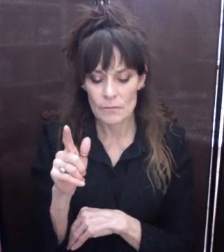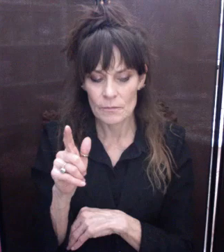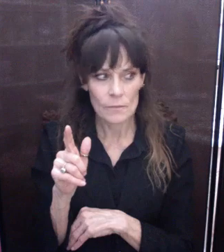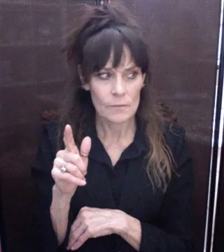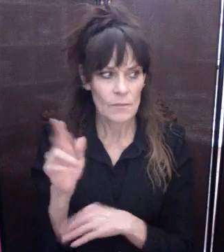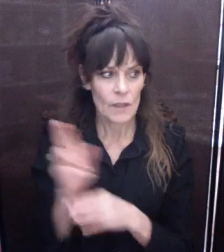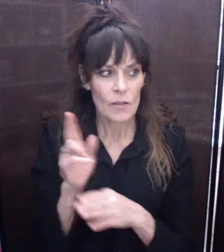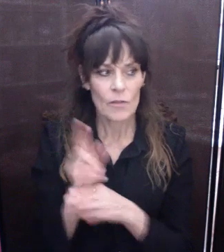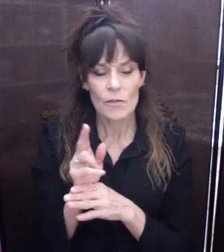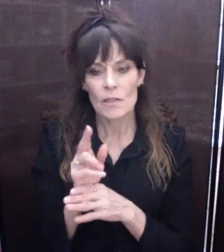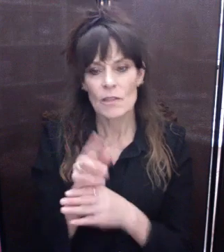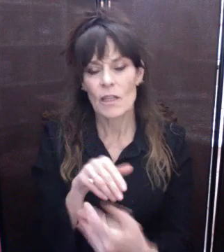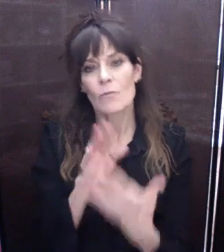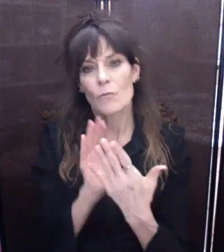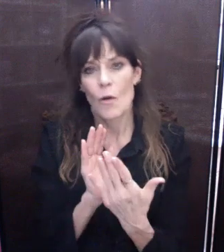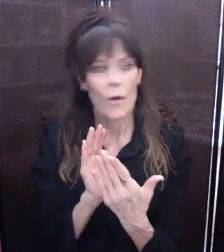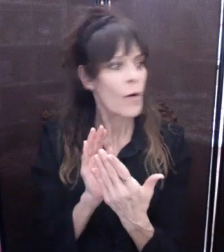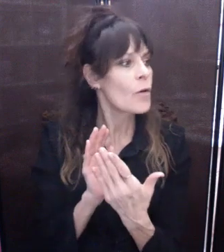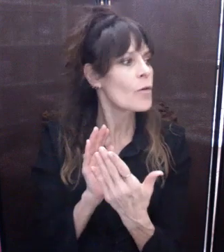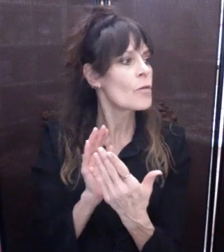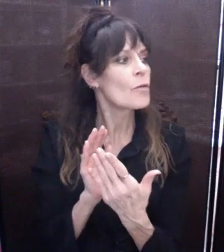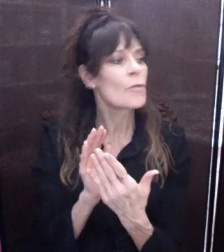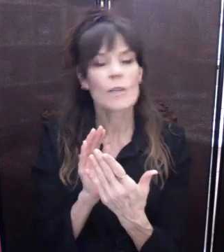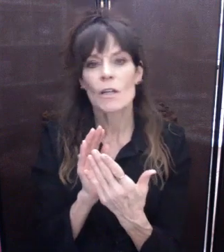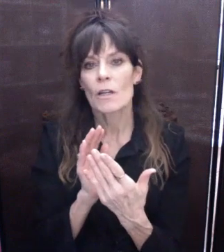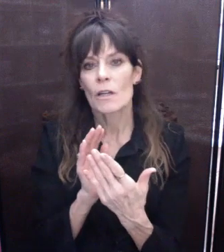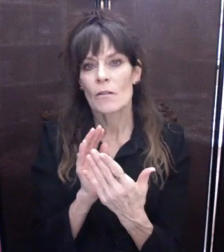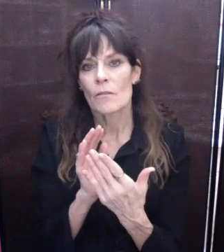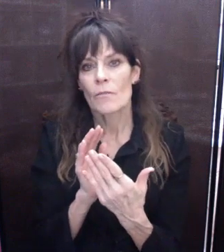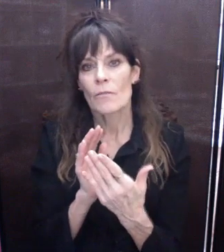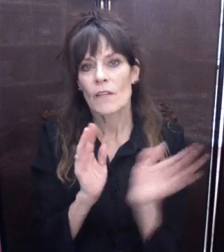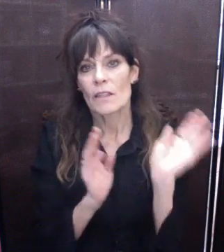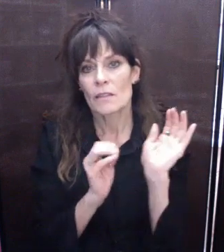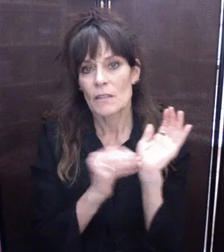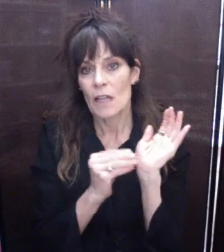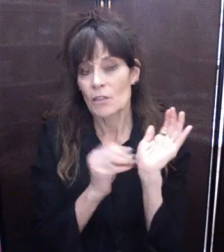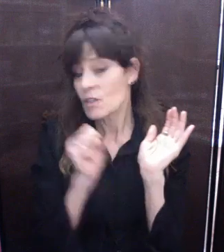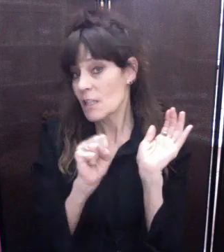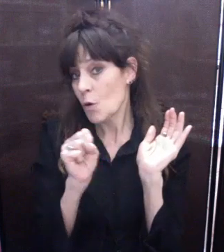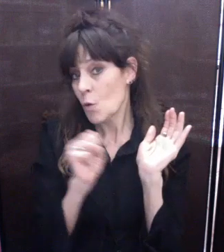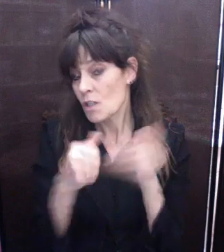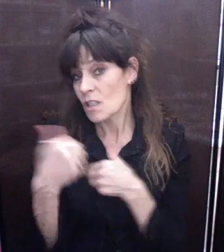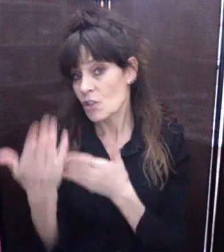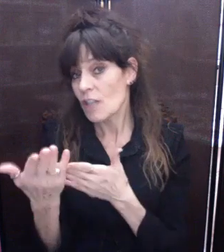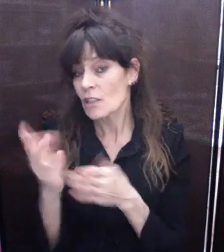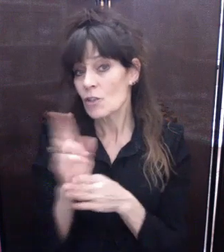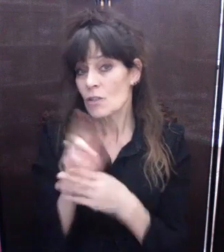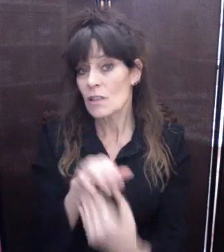uses that approach that Dr. Silkworth had suggested to him, uses the approach of breaking